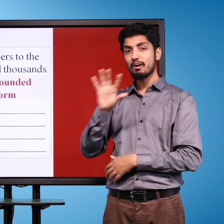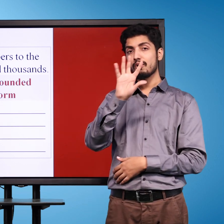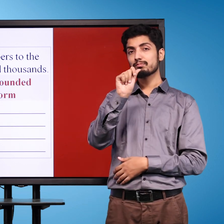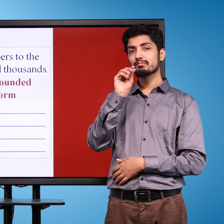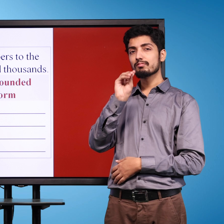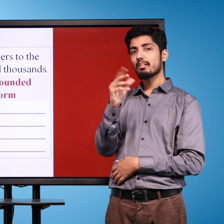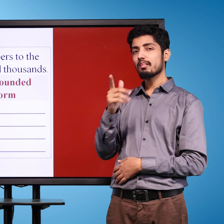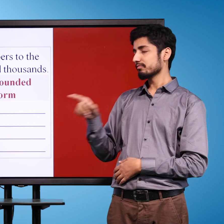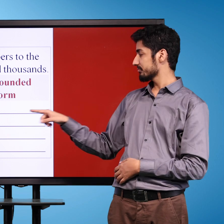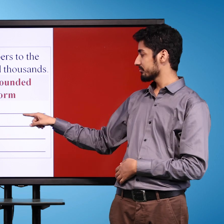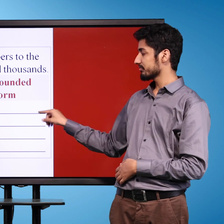Rounded form dash.